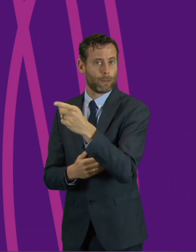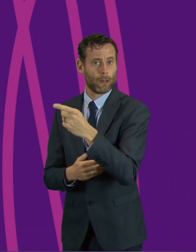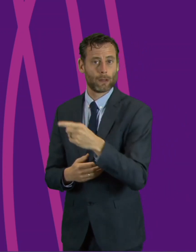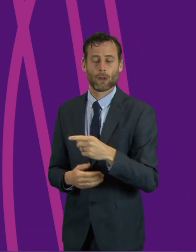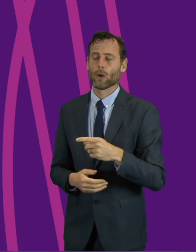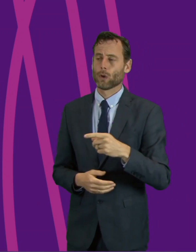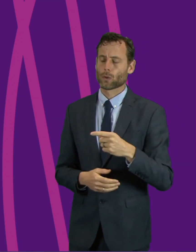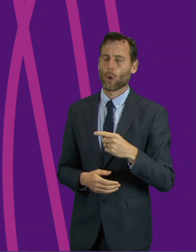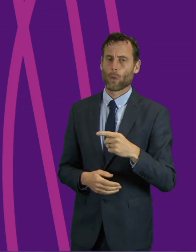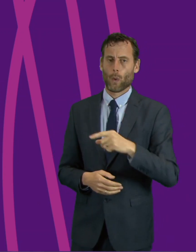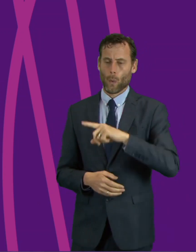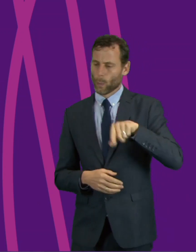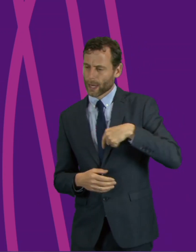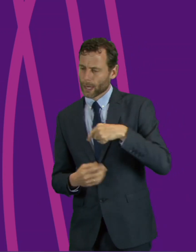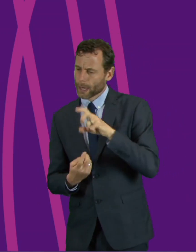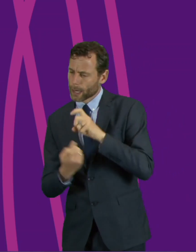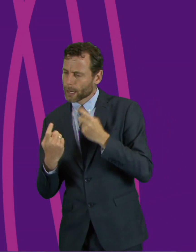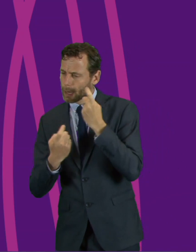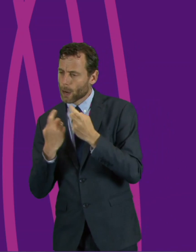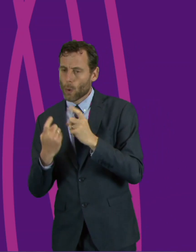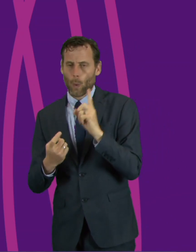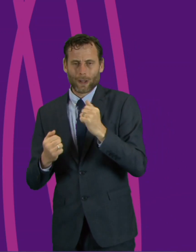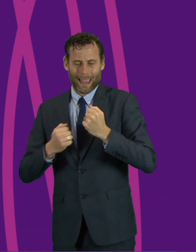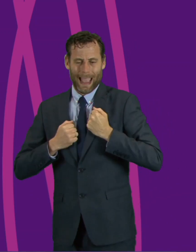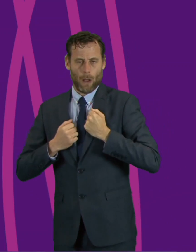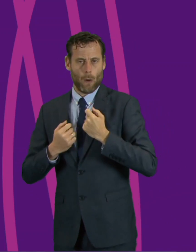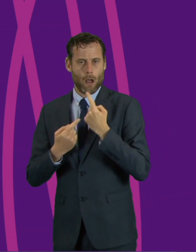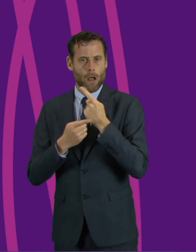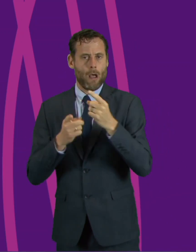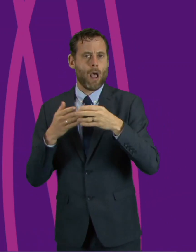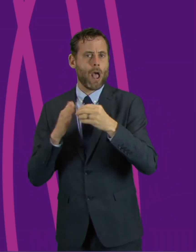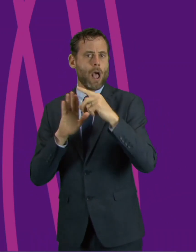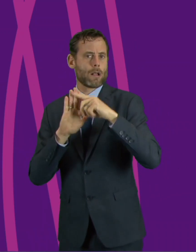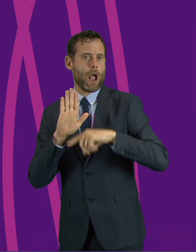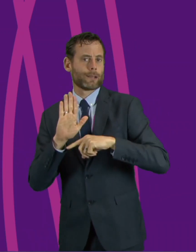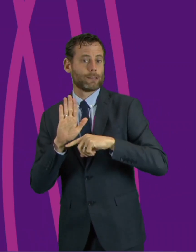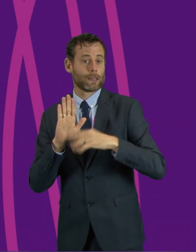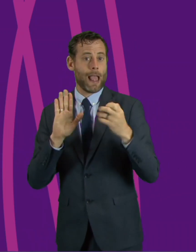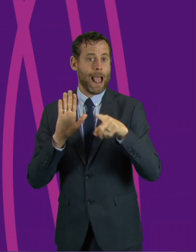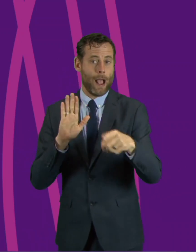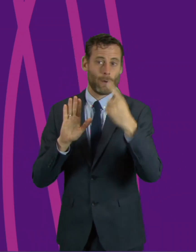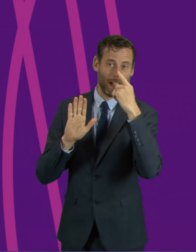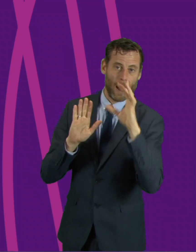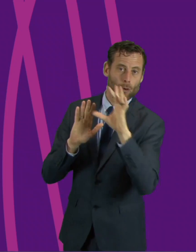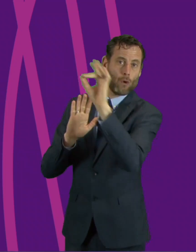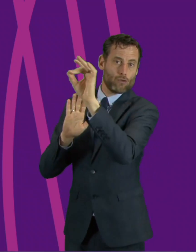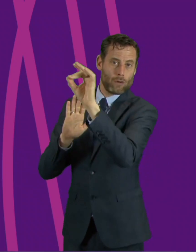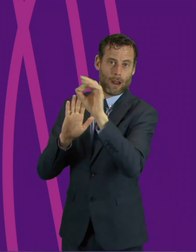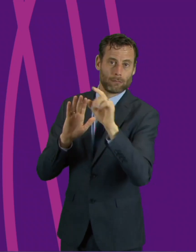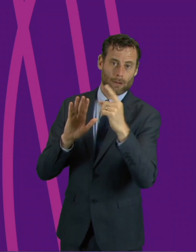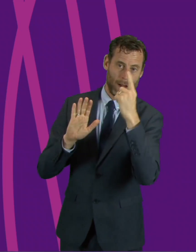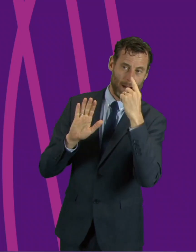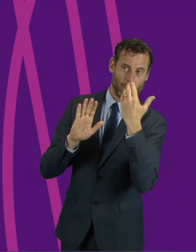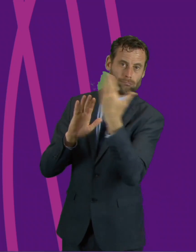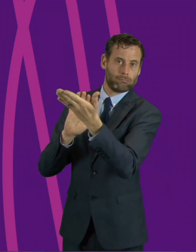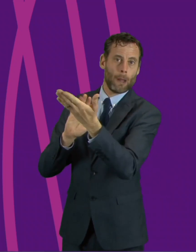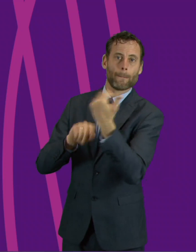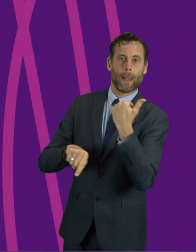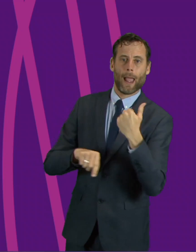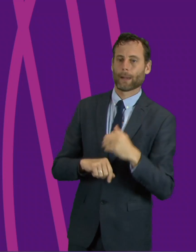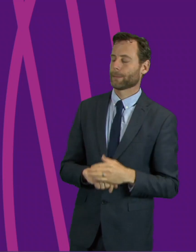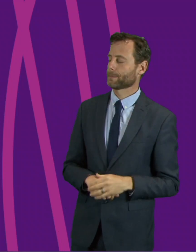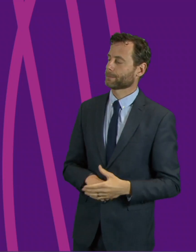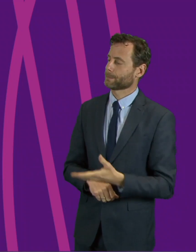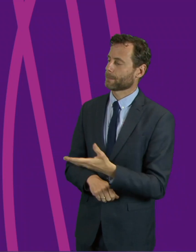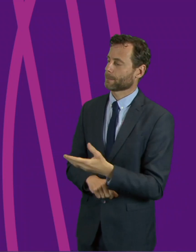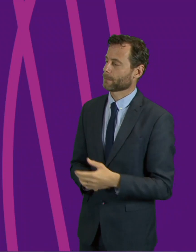terms of guidance to provide clarity about what people should be doing and how they should be acting. John Mason, to be followed by Jamie